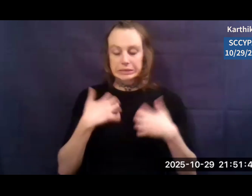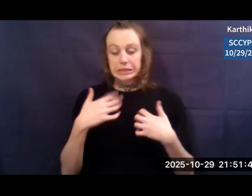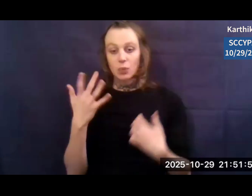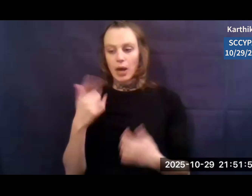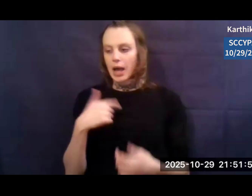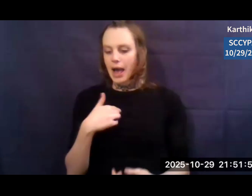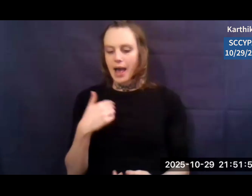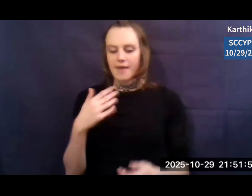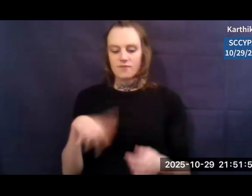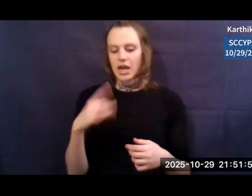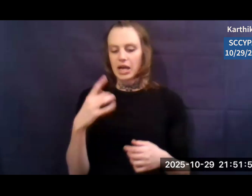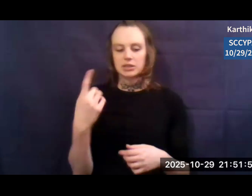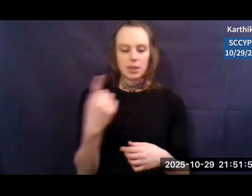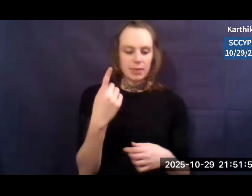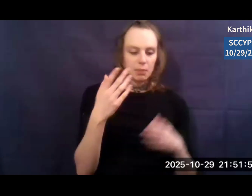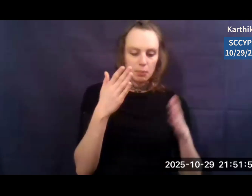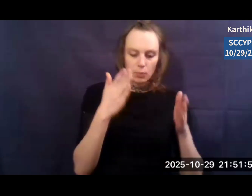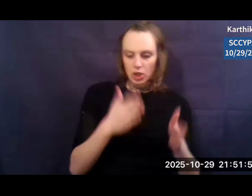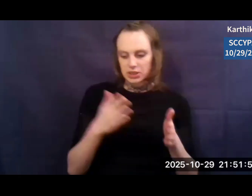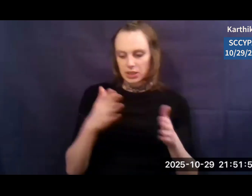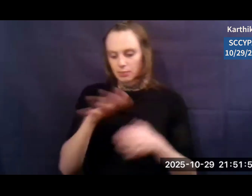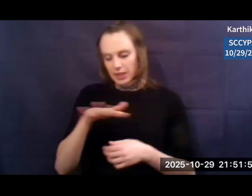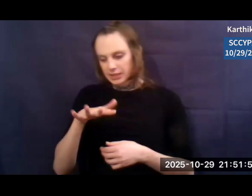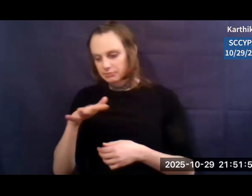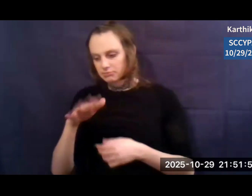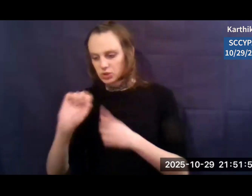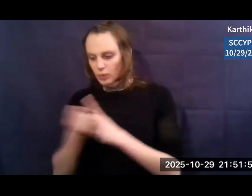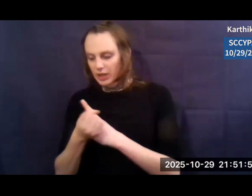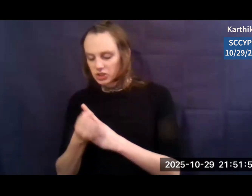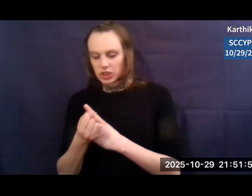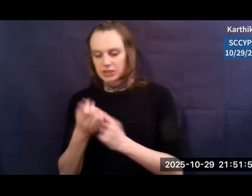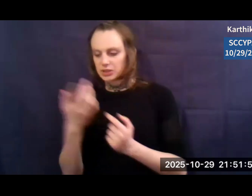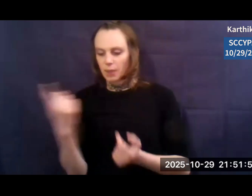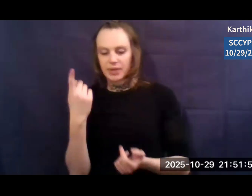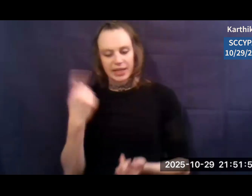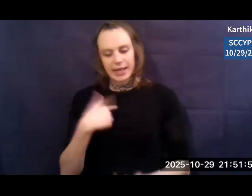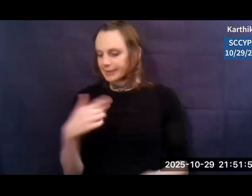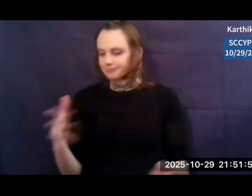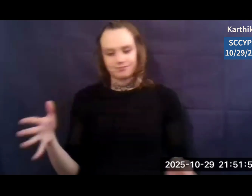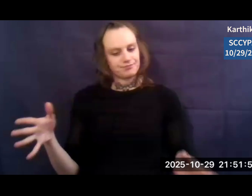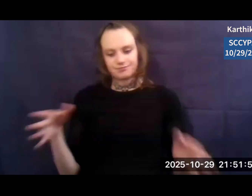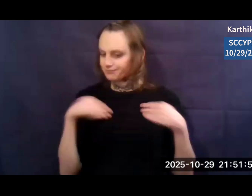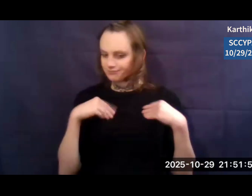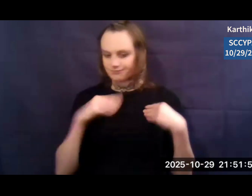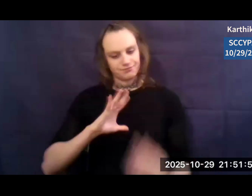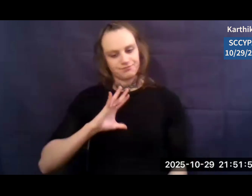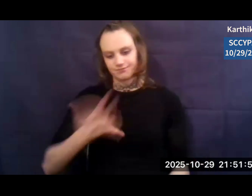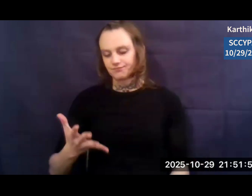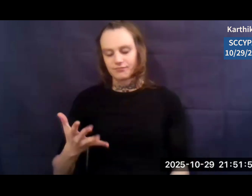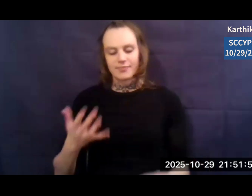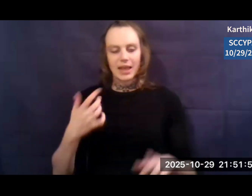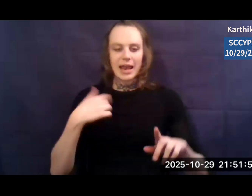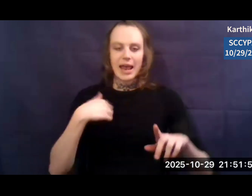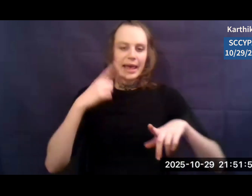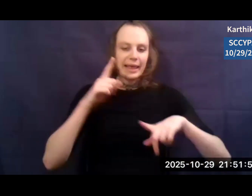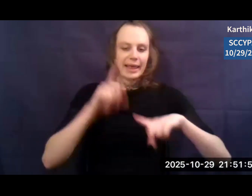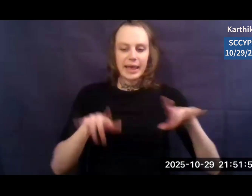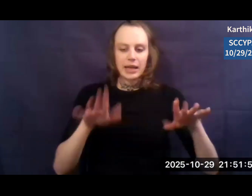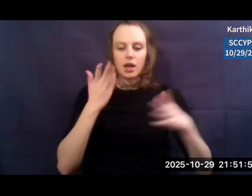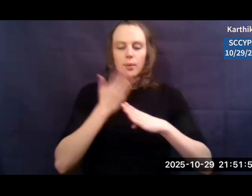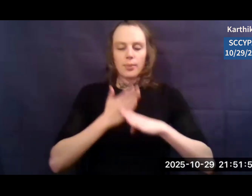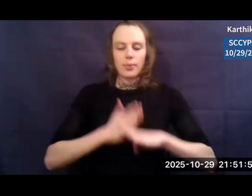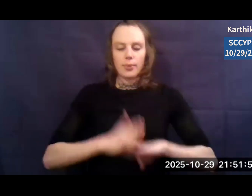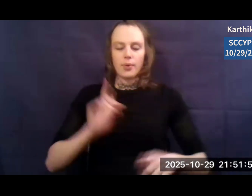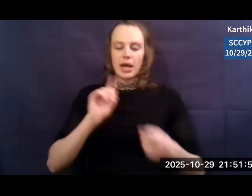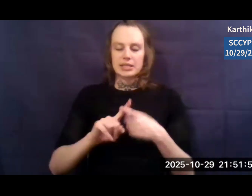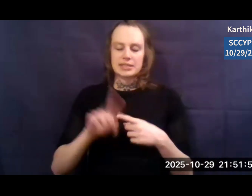some person, place, thing, or situation, some fact of my life unacceptable to me, and I can find no serenity until I accept that person,